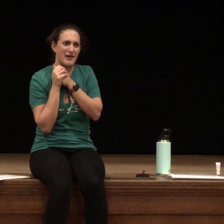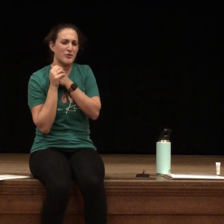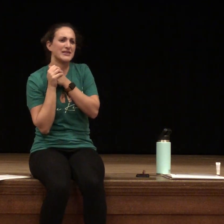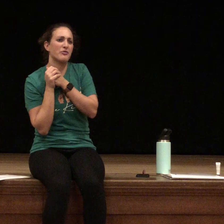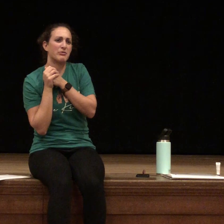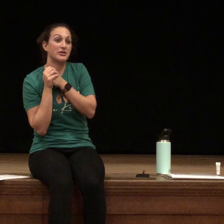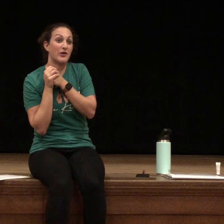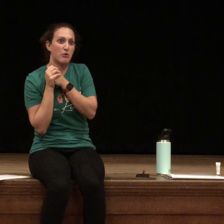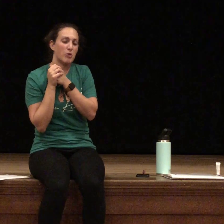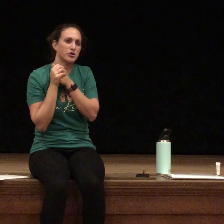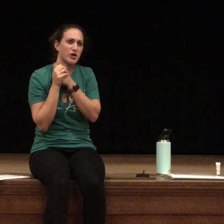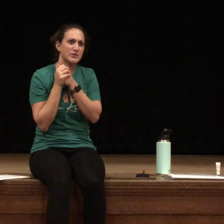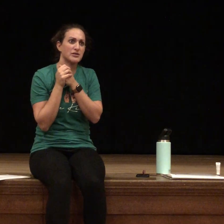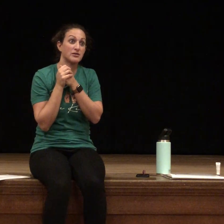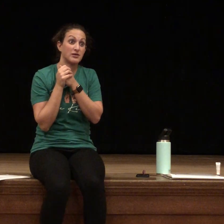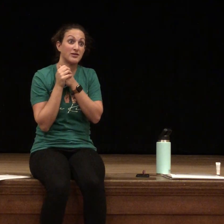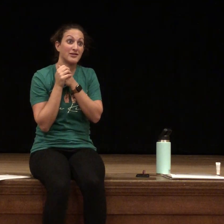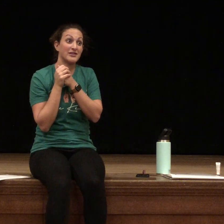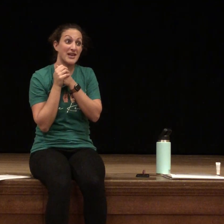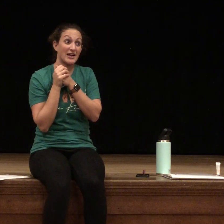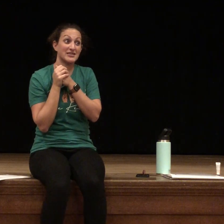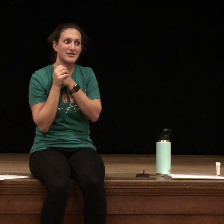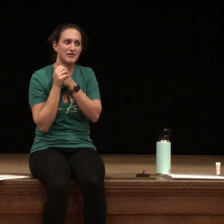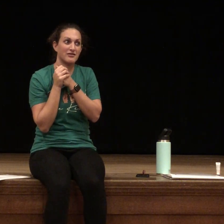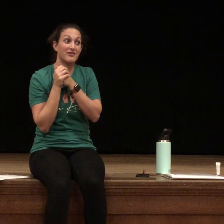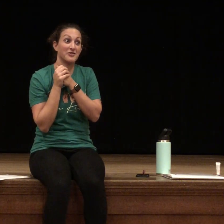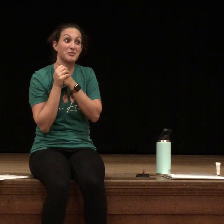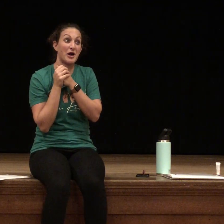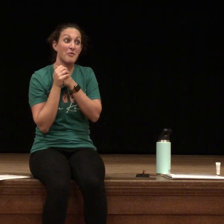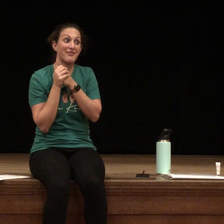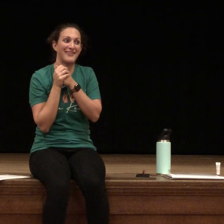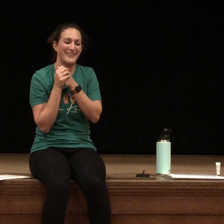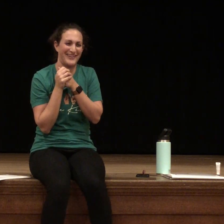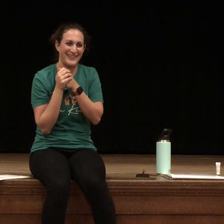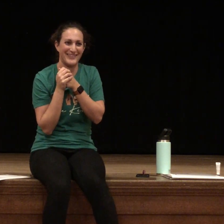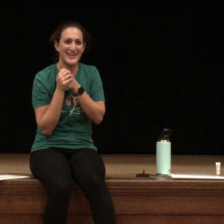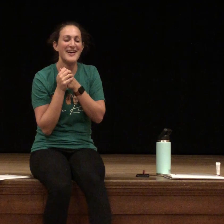I always tell people to do eyebrow push-ups, because next, they're gonna be up. So,